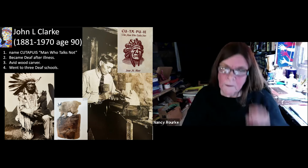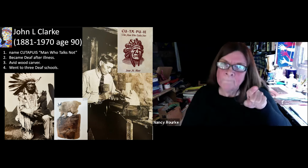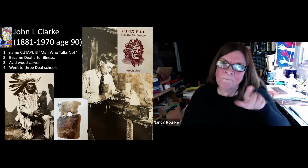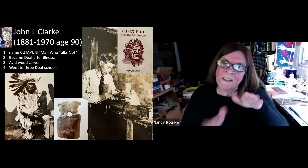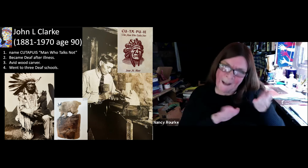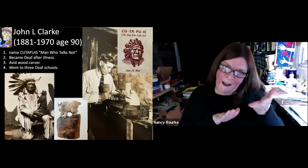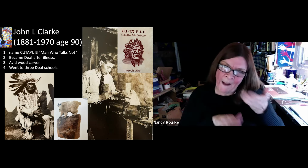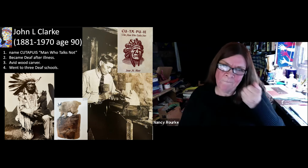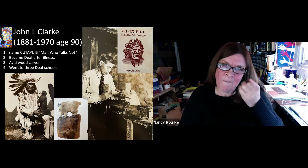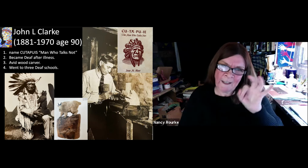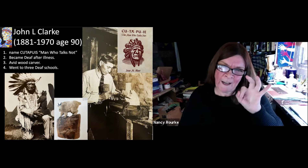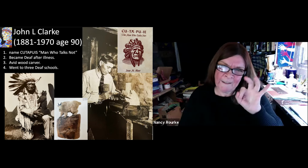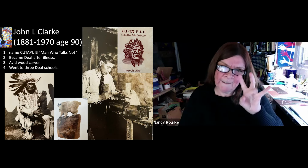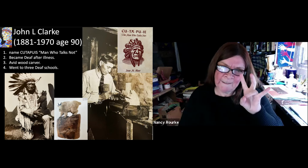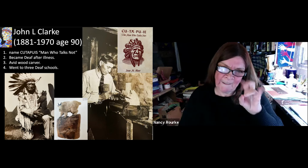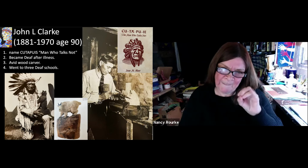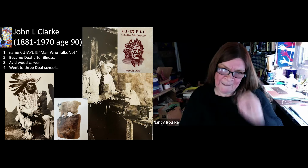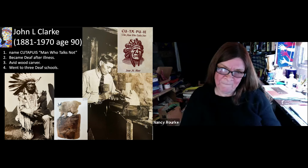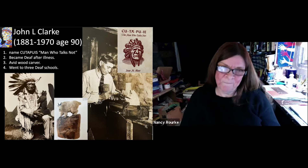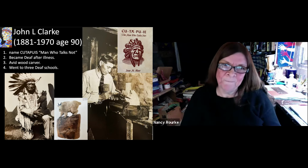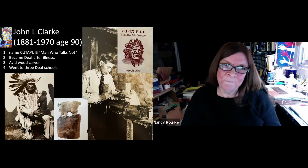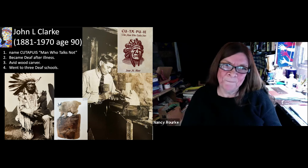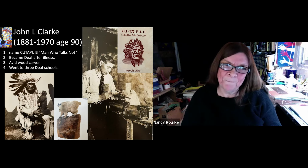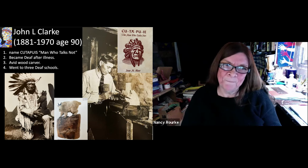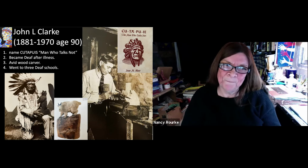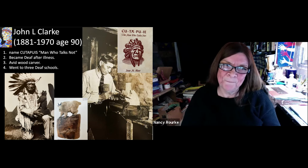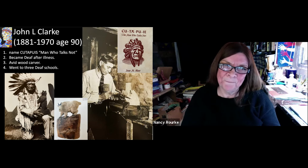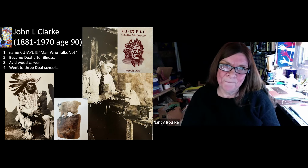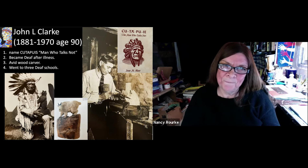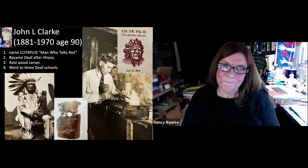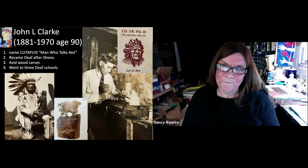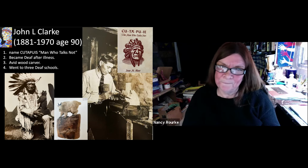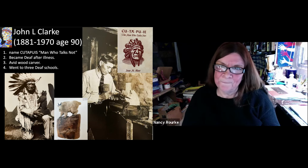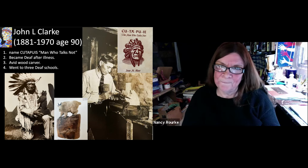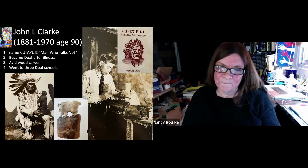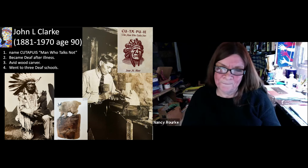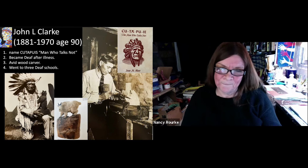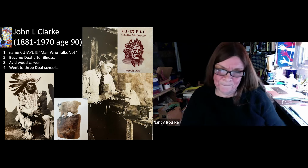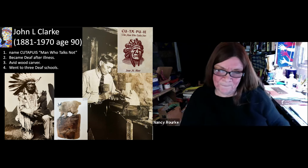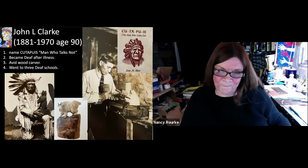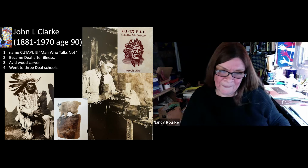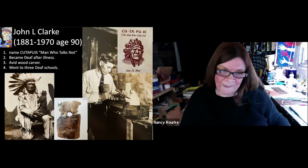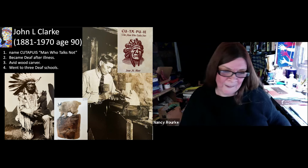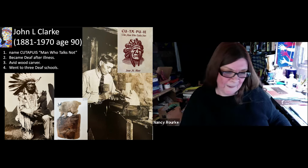And John was spotlighted. that publishing. John passed away. 1970.